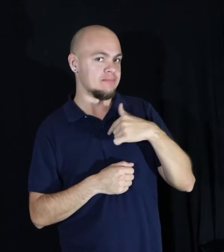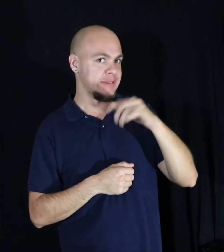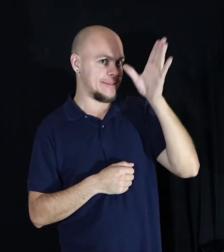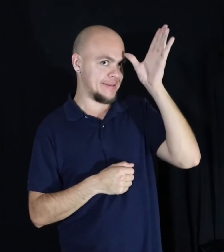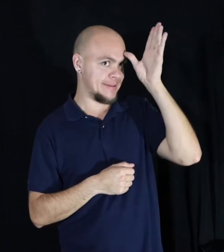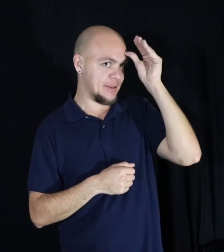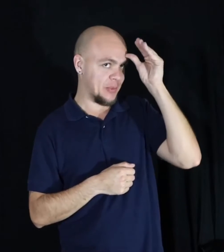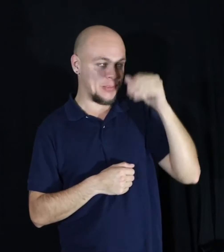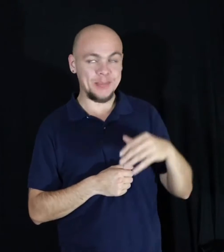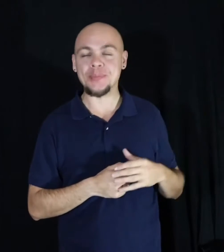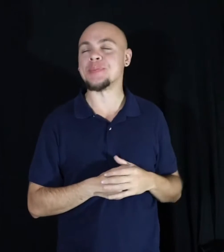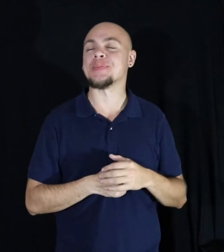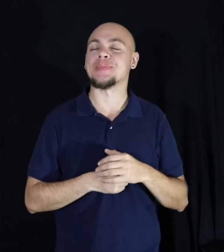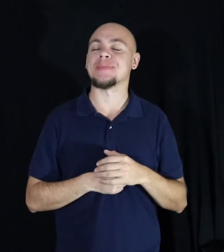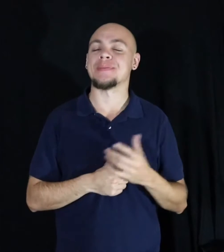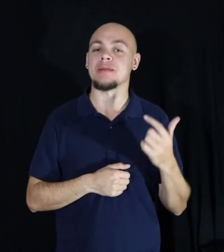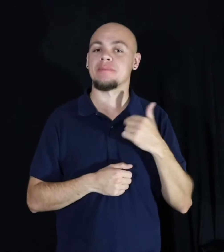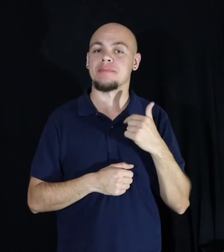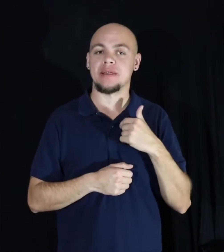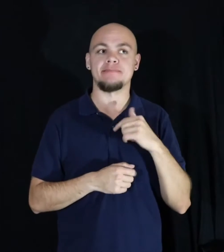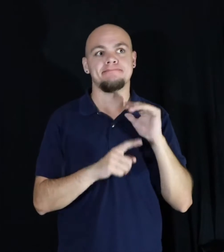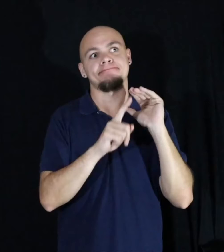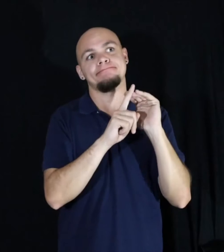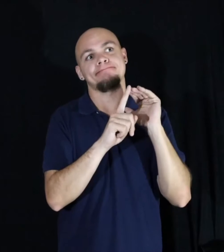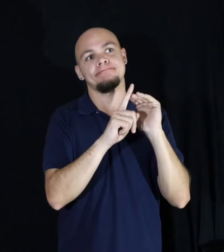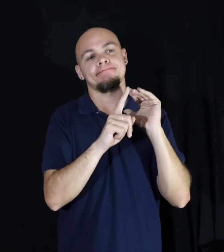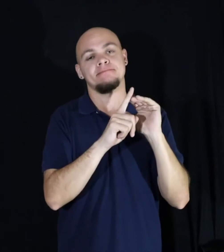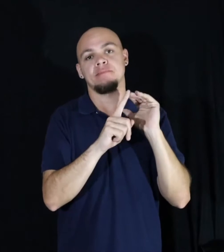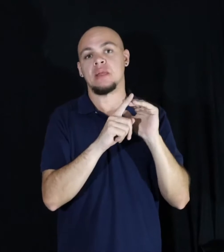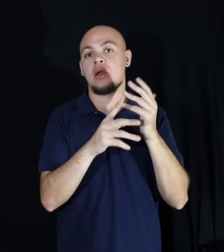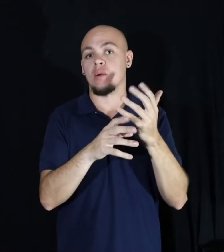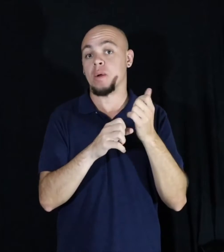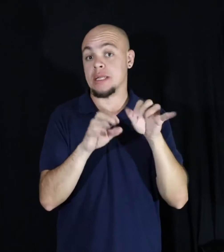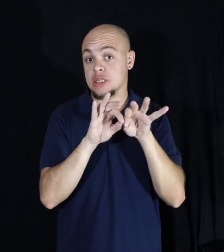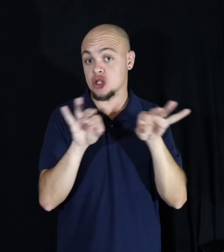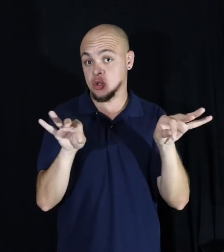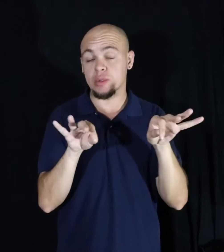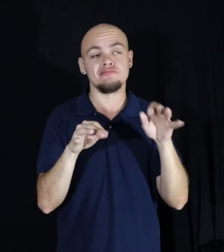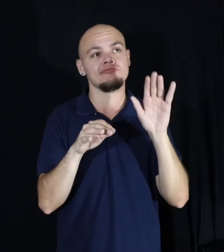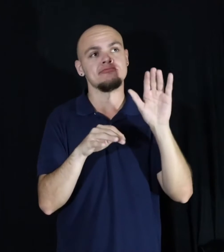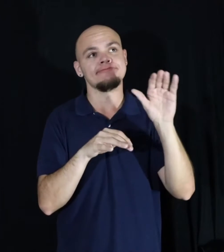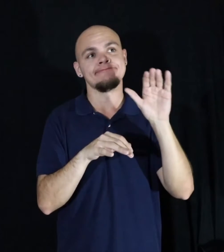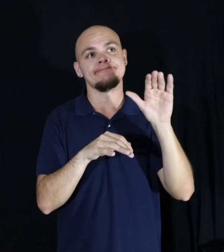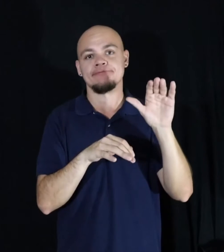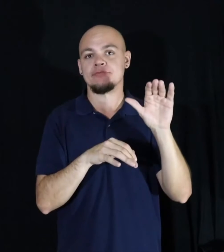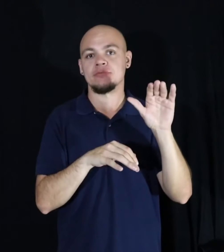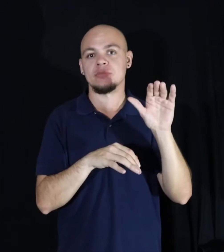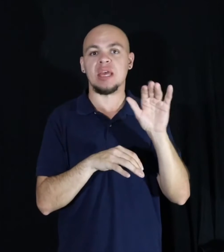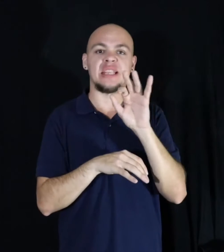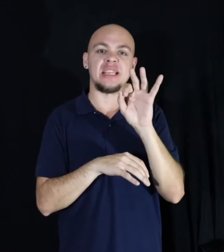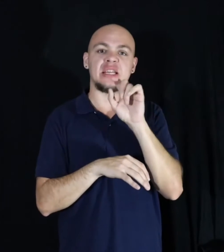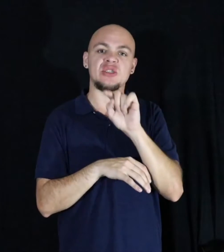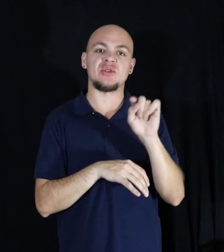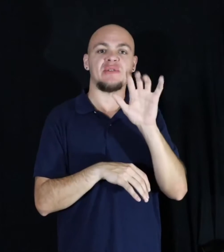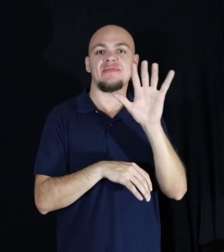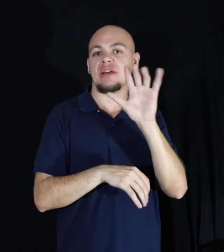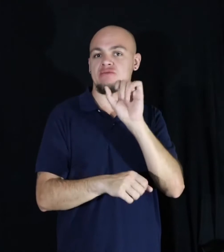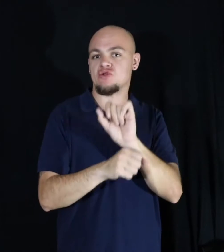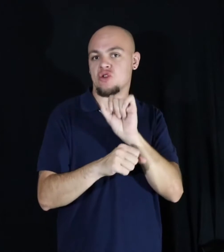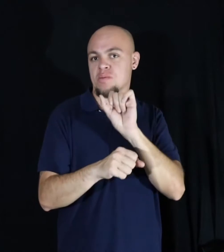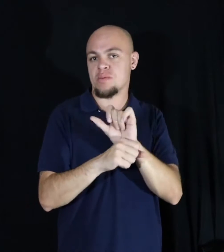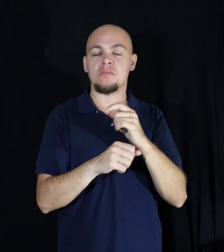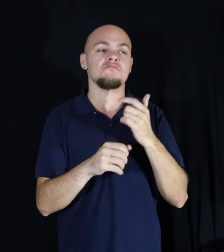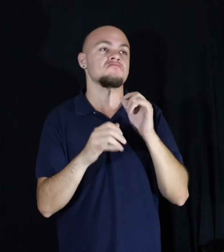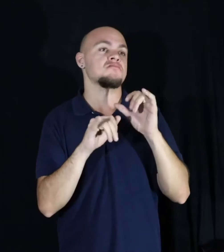and throughout my childhood I pretty much pestered her to allow me to get a degree and then a regular 9 to 5 desk job just the way all my other